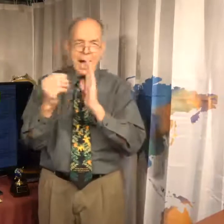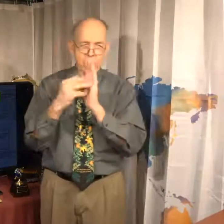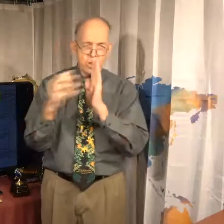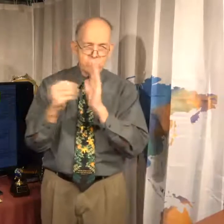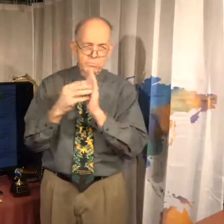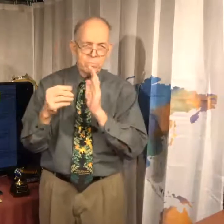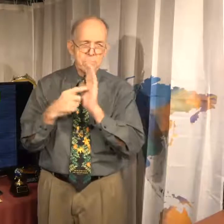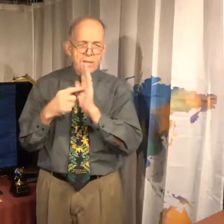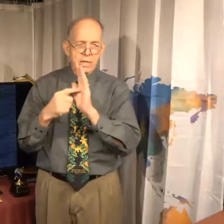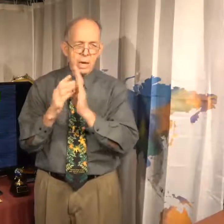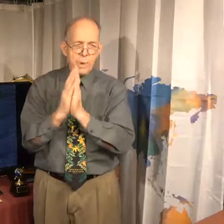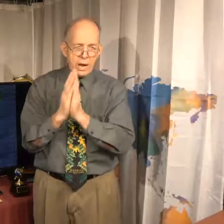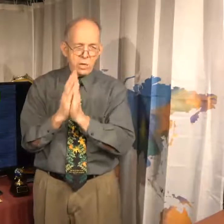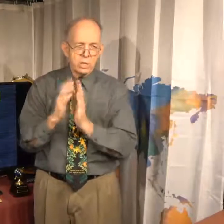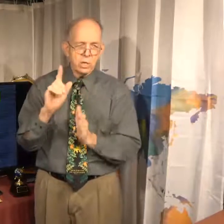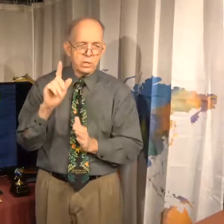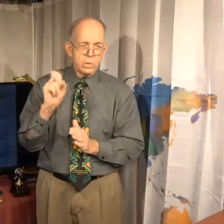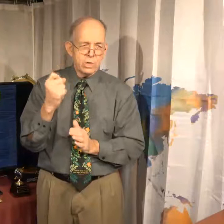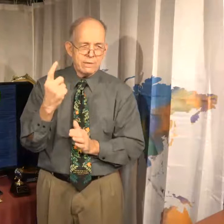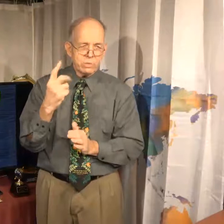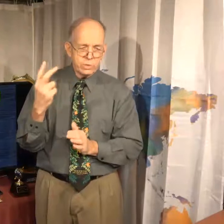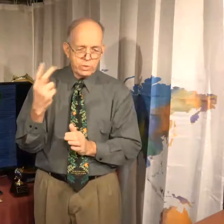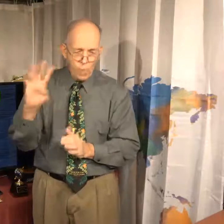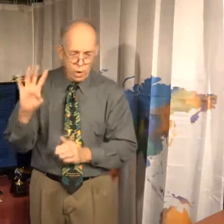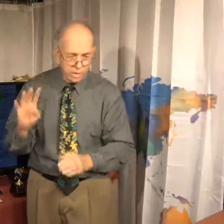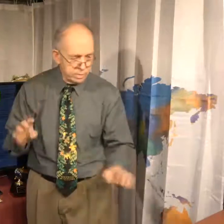Pattern, mother of prayer, Luke 11:54.